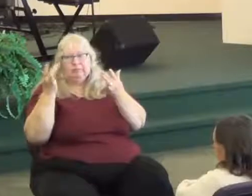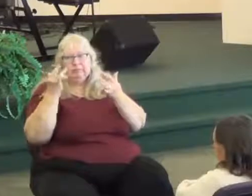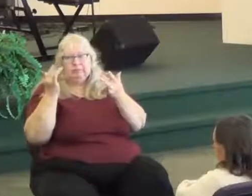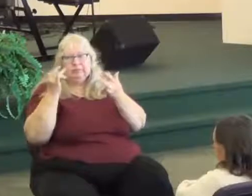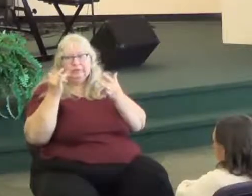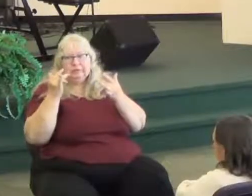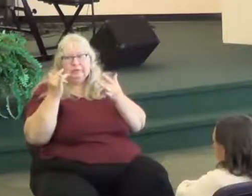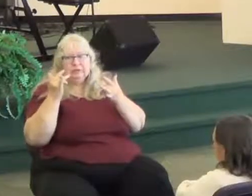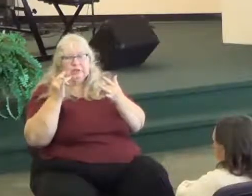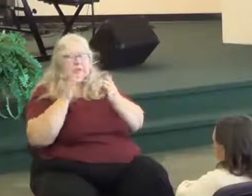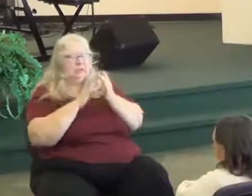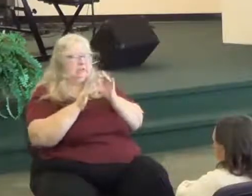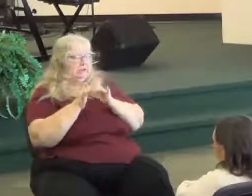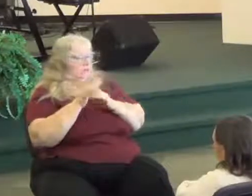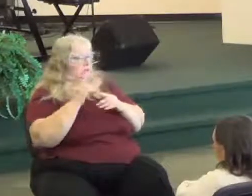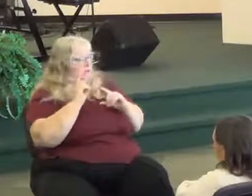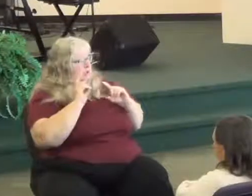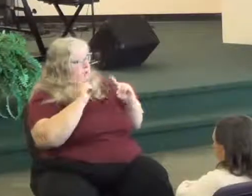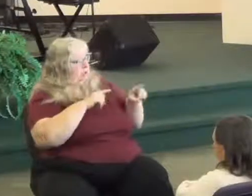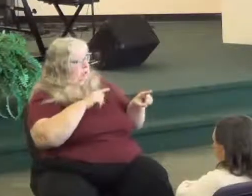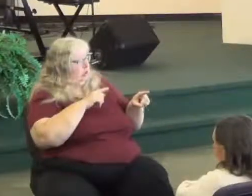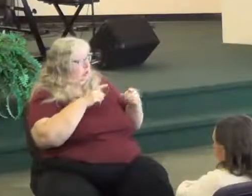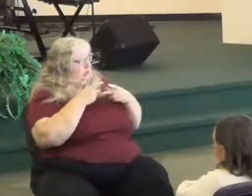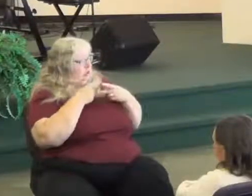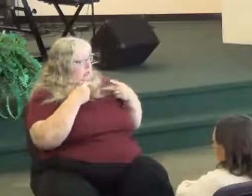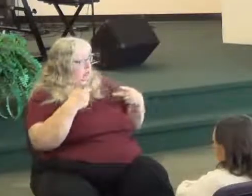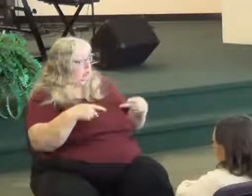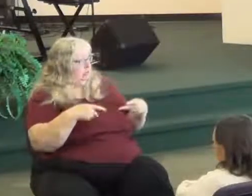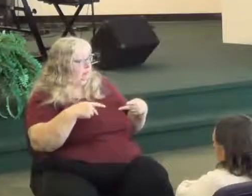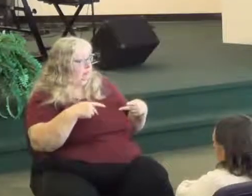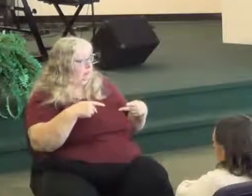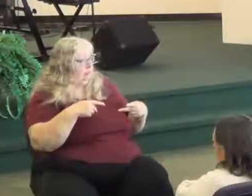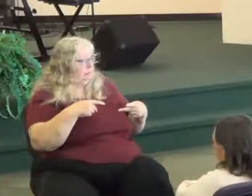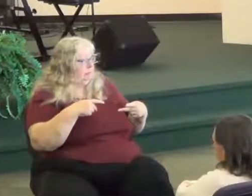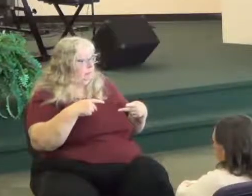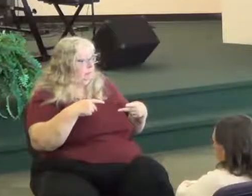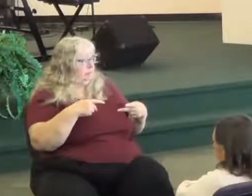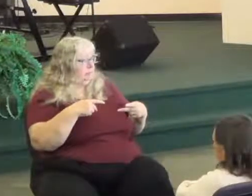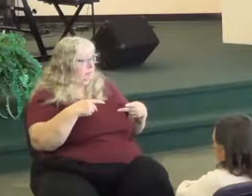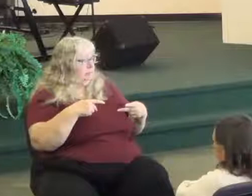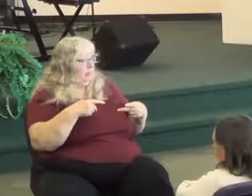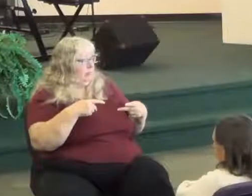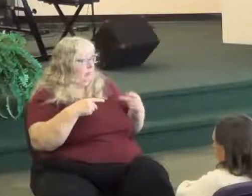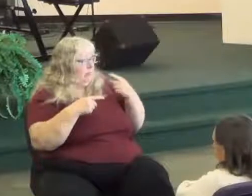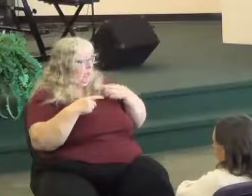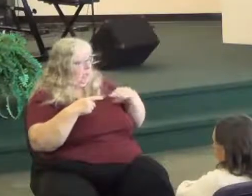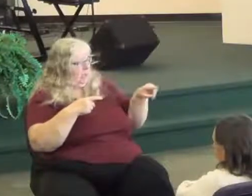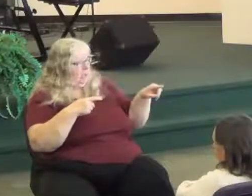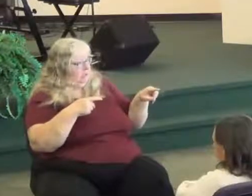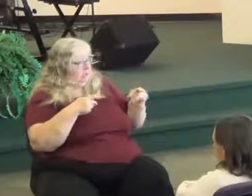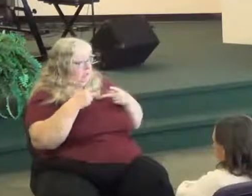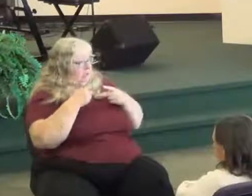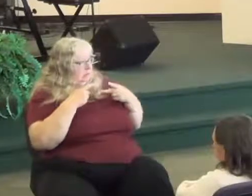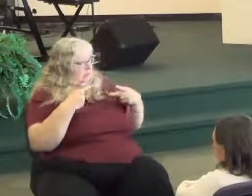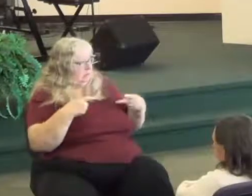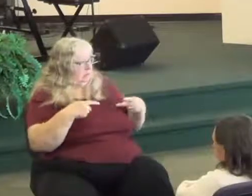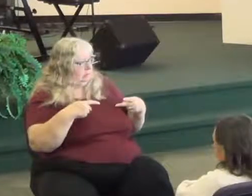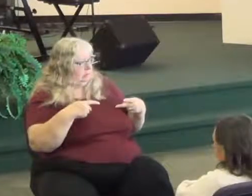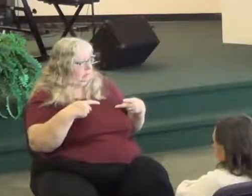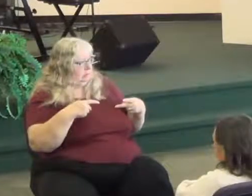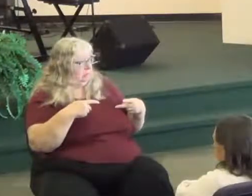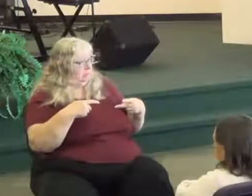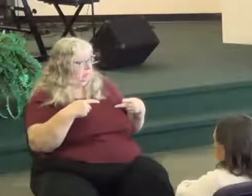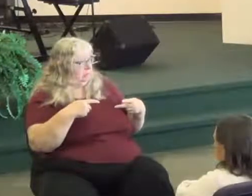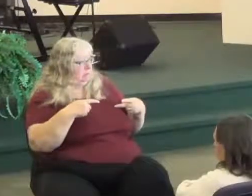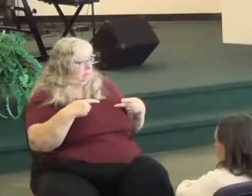go to the priest. And this is the way I look at it. I could be wrong. Go to the priest, you know, if that's what you want, healing, go to the priest. That's kind of the way I